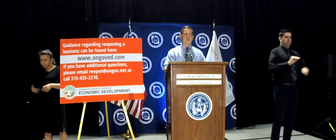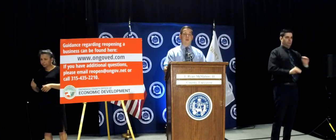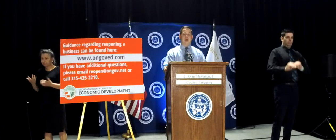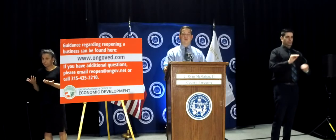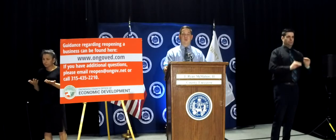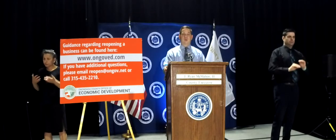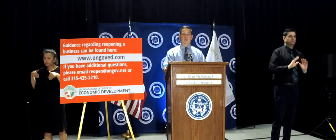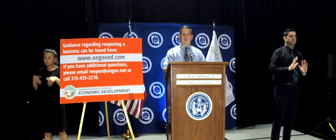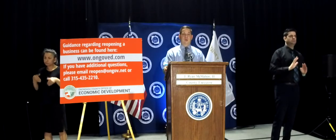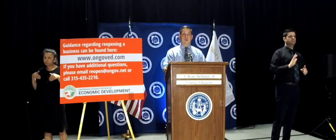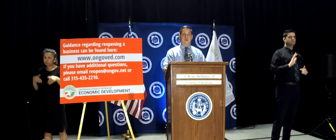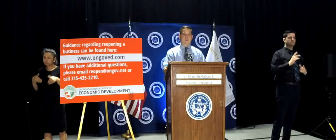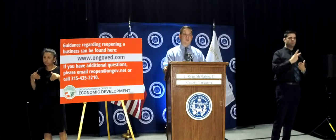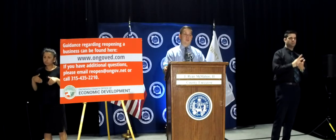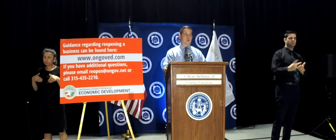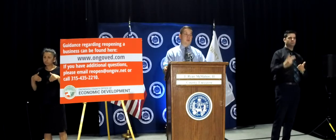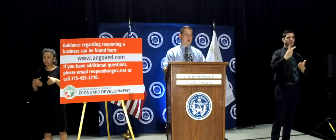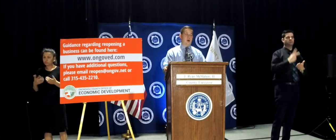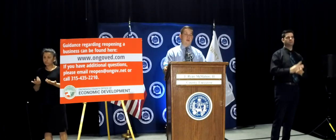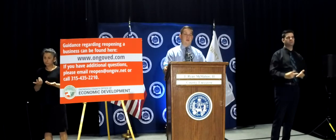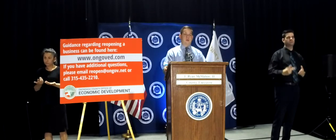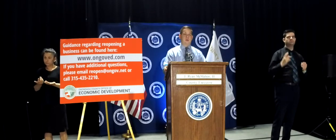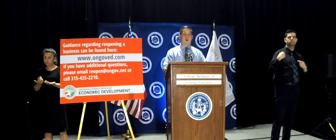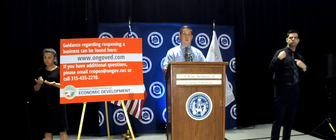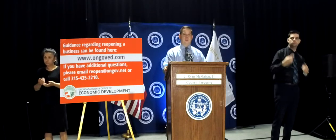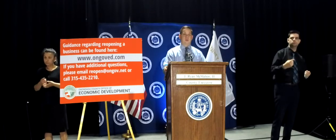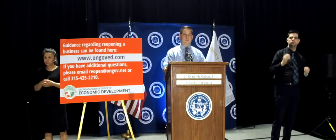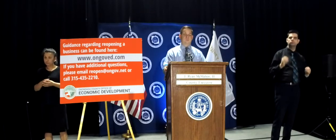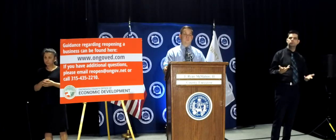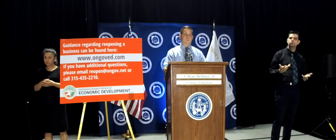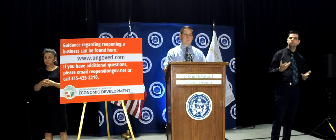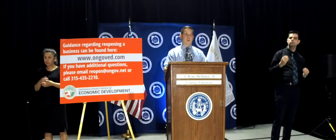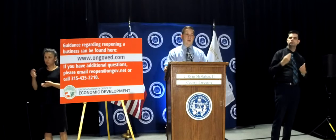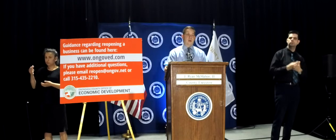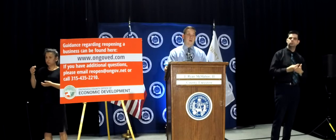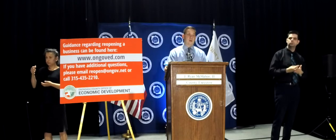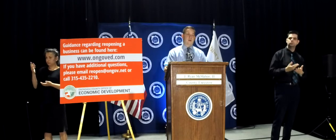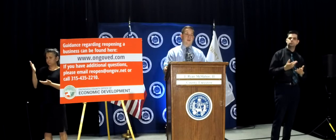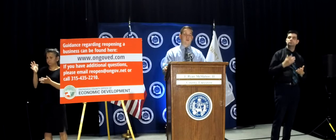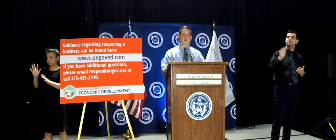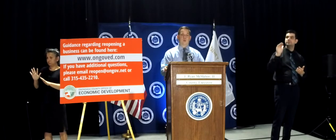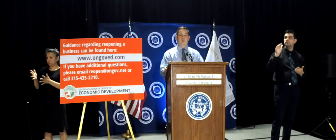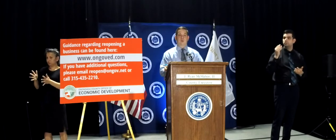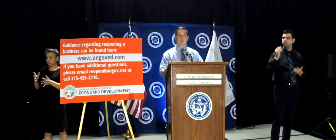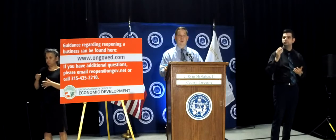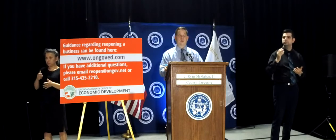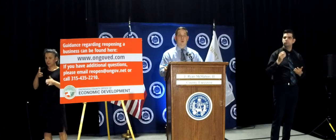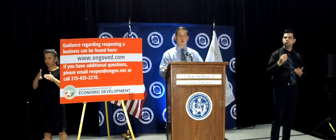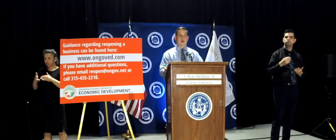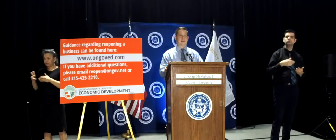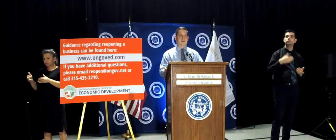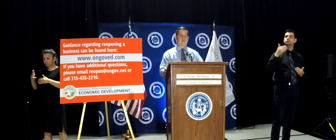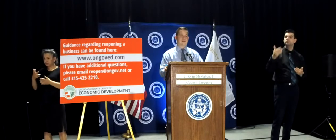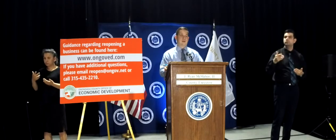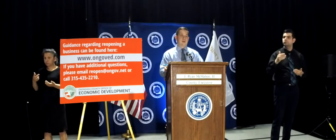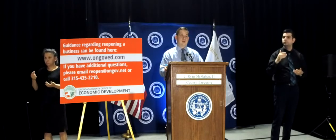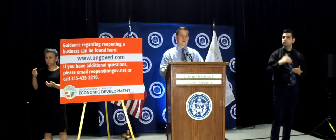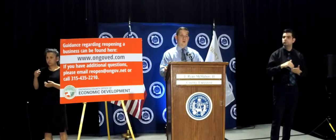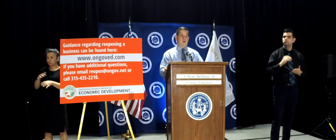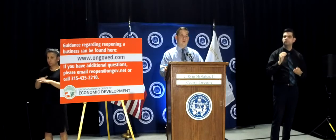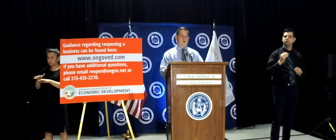weeks that we have to essentially cut in our budget. And that's what we've been doing this whole